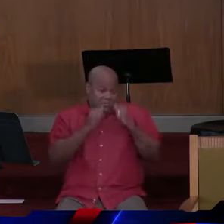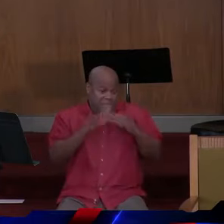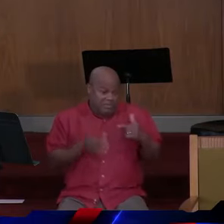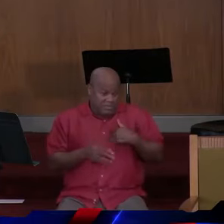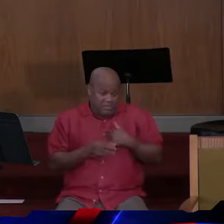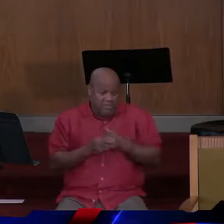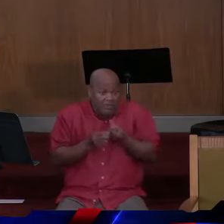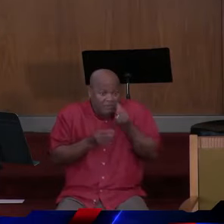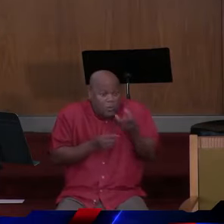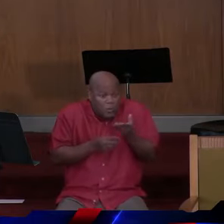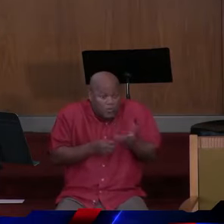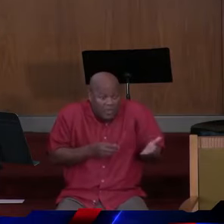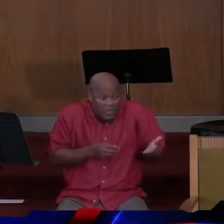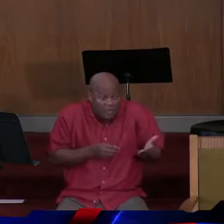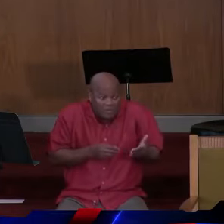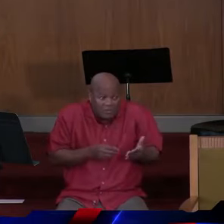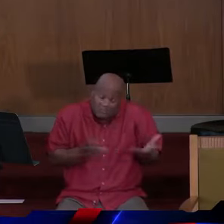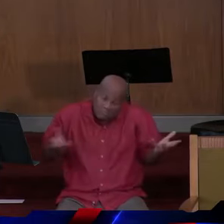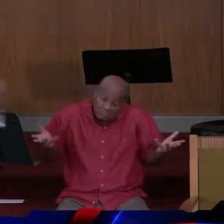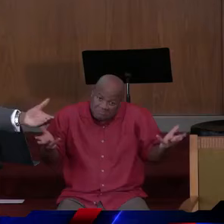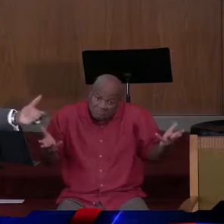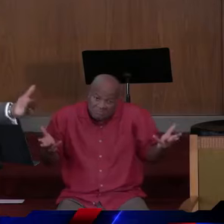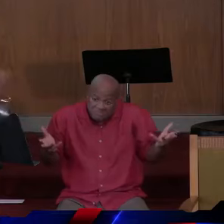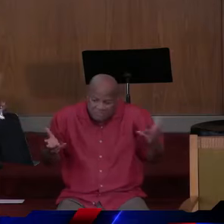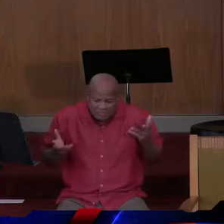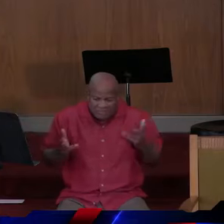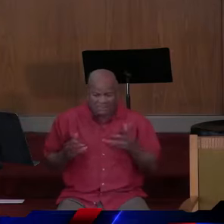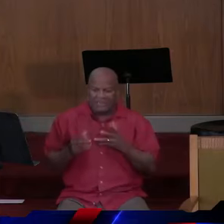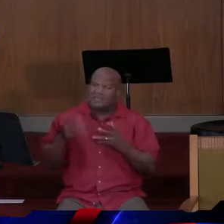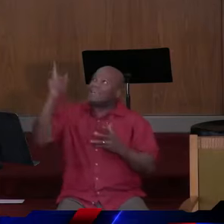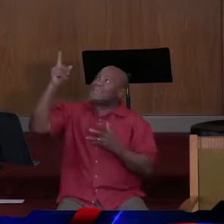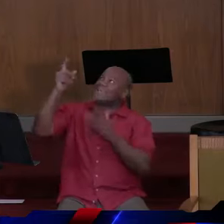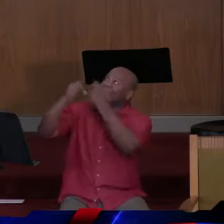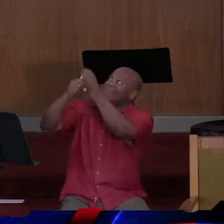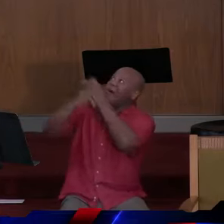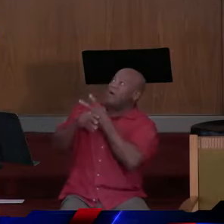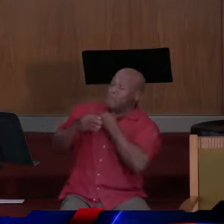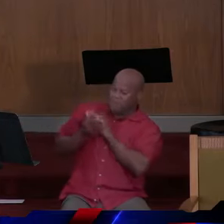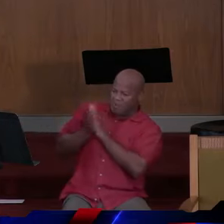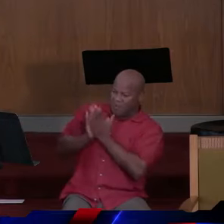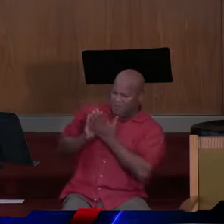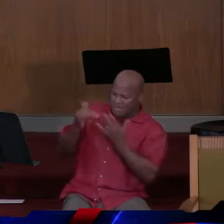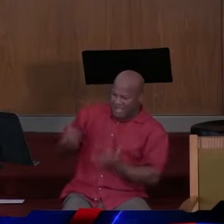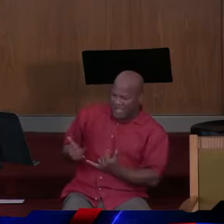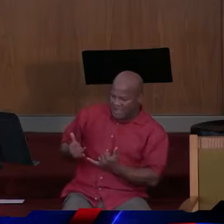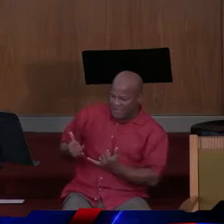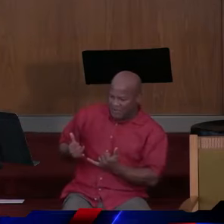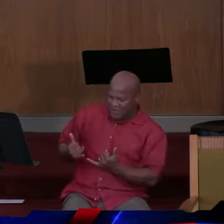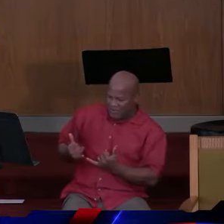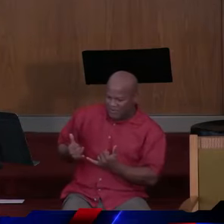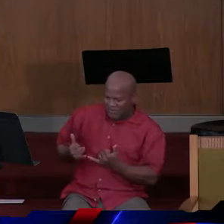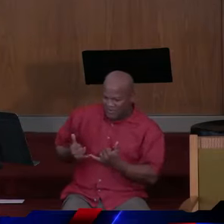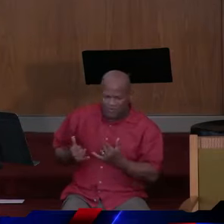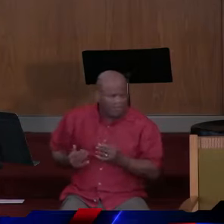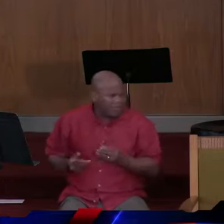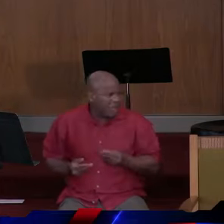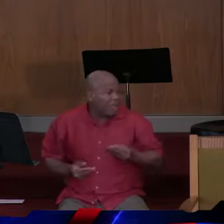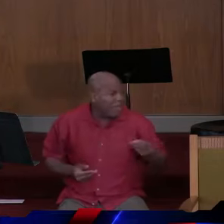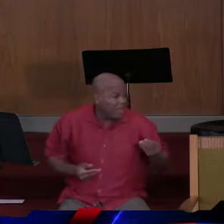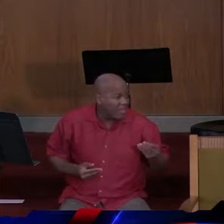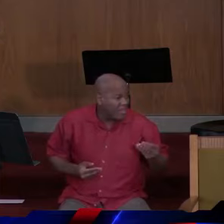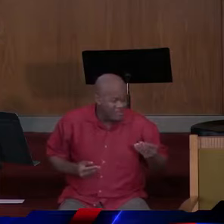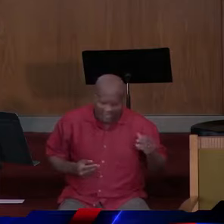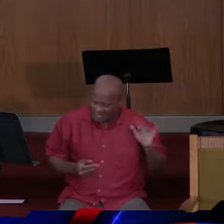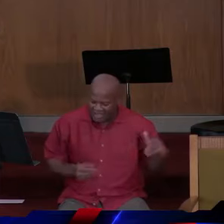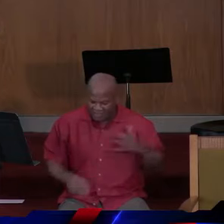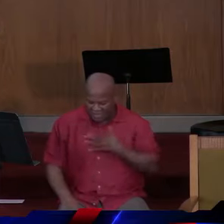a couple of things. But I'm not going to sell out who He made me now. Yeah. Because that's the integrity of who